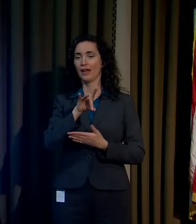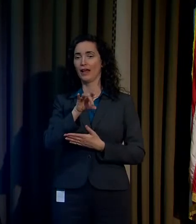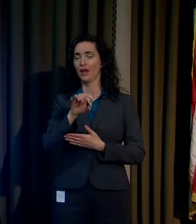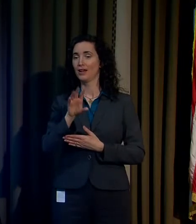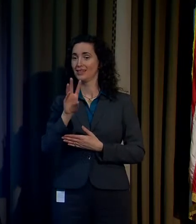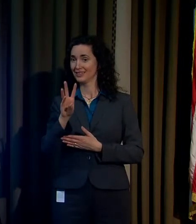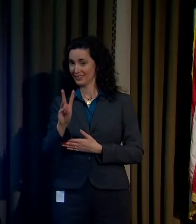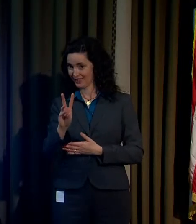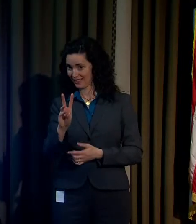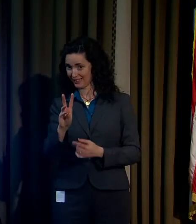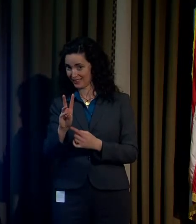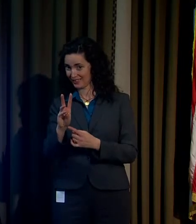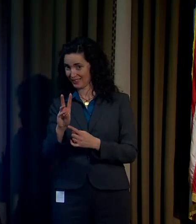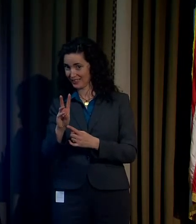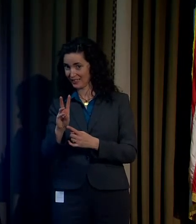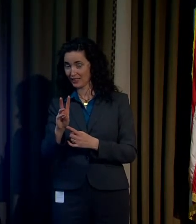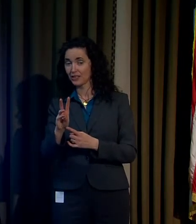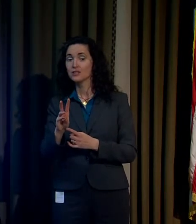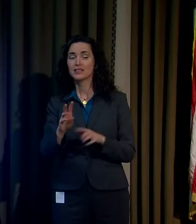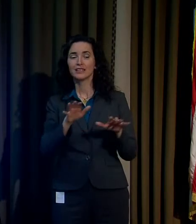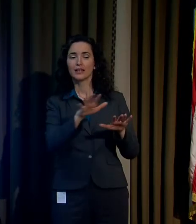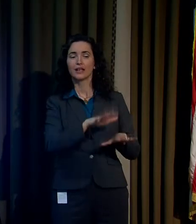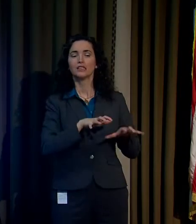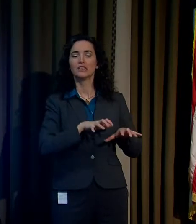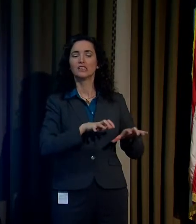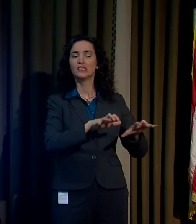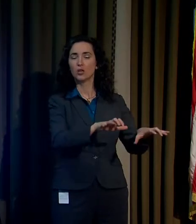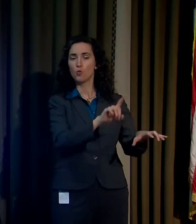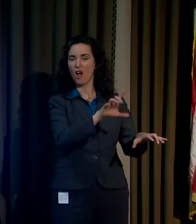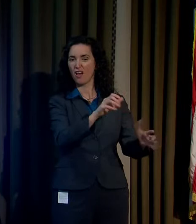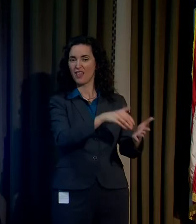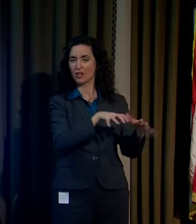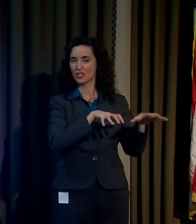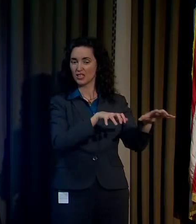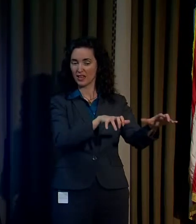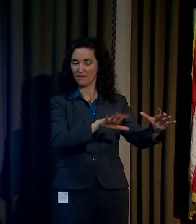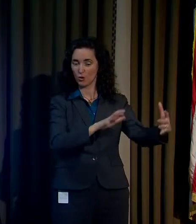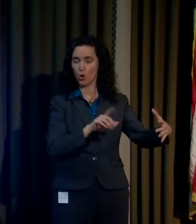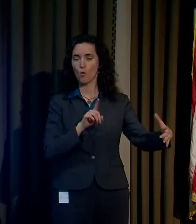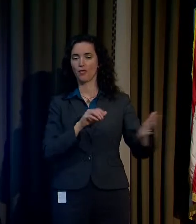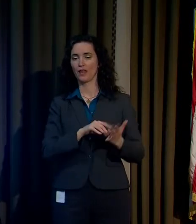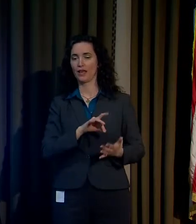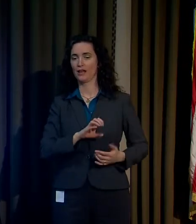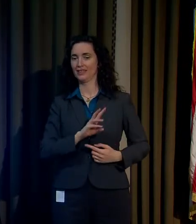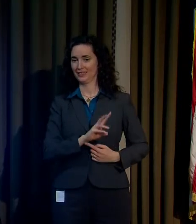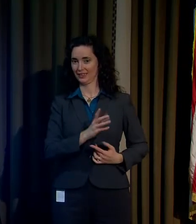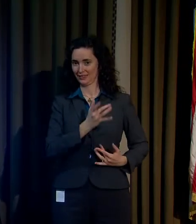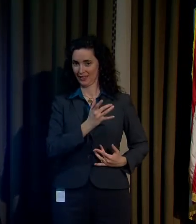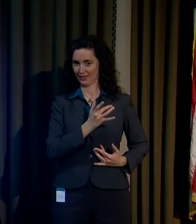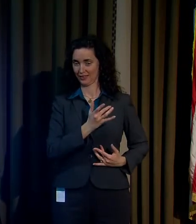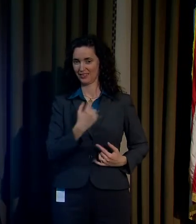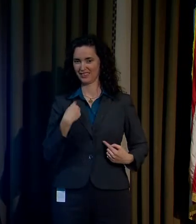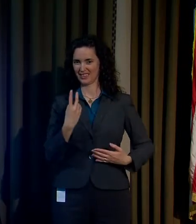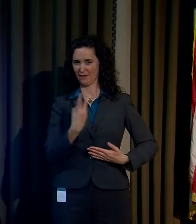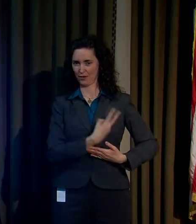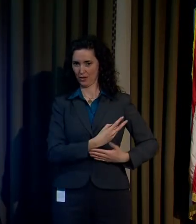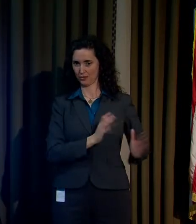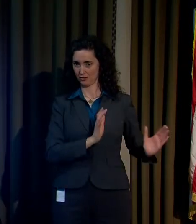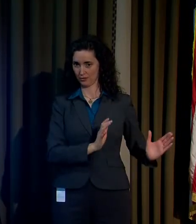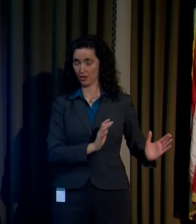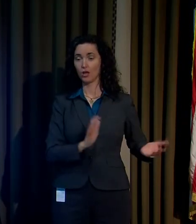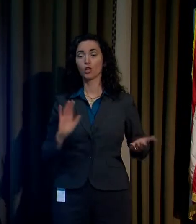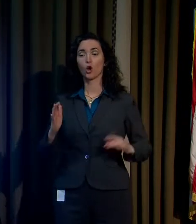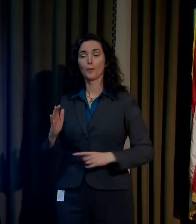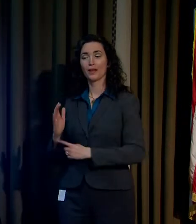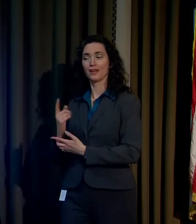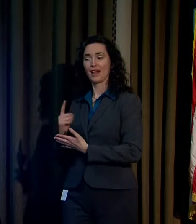1,806 cases per 100,000 residents over the past 7 days. That's up from just over 1,700 the week prior, which